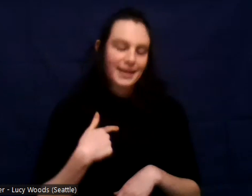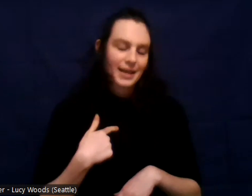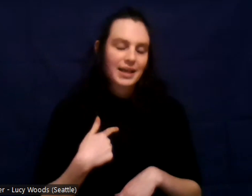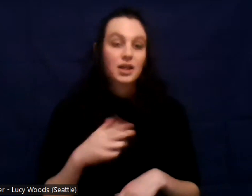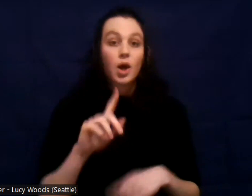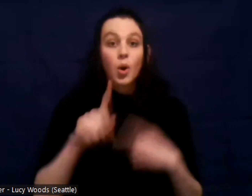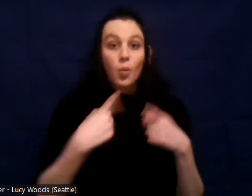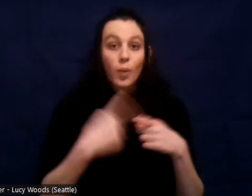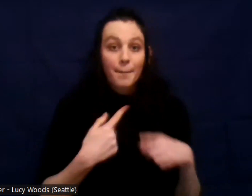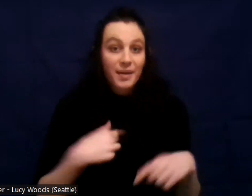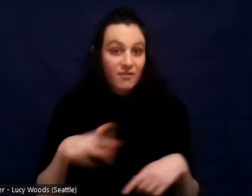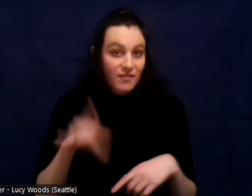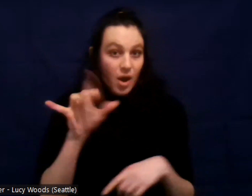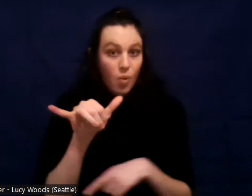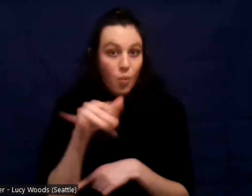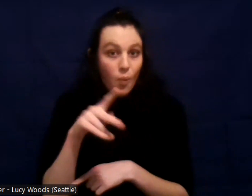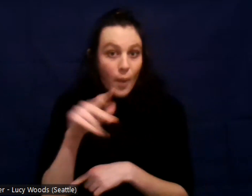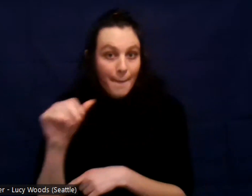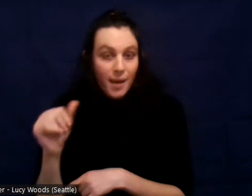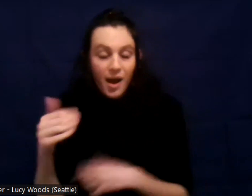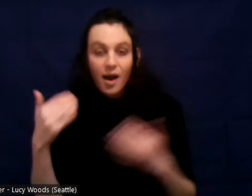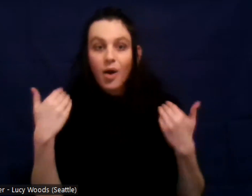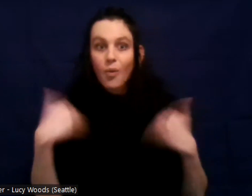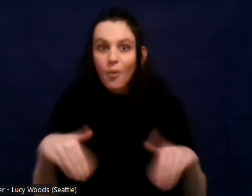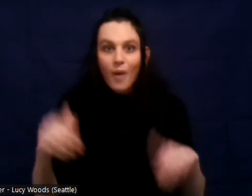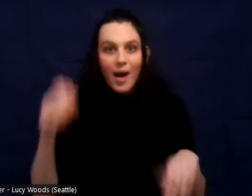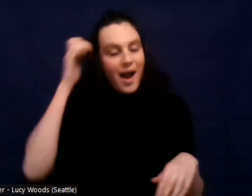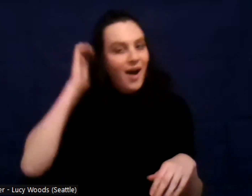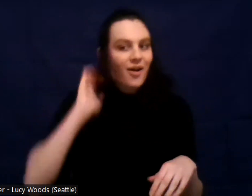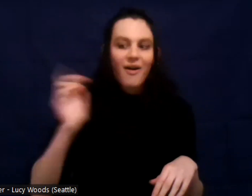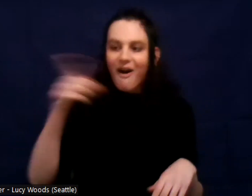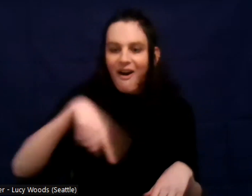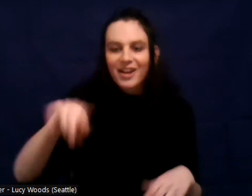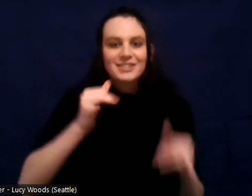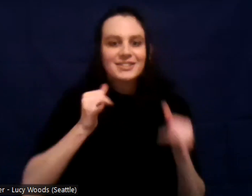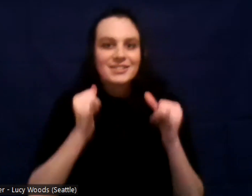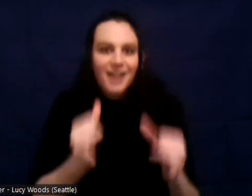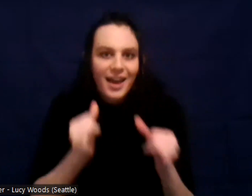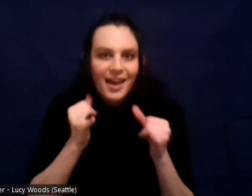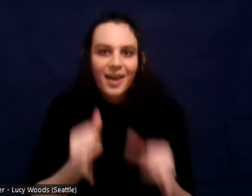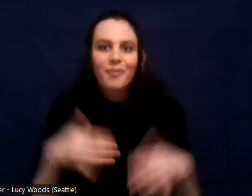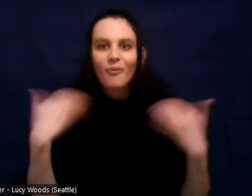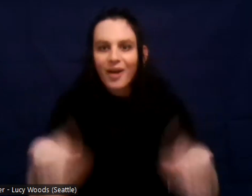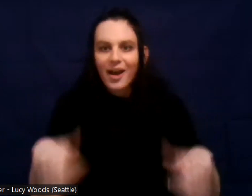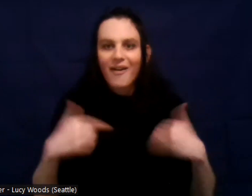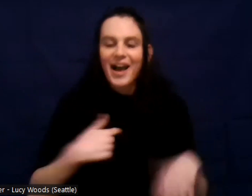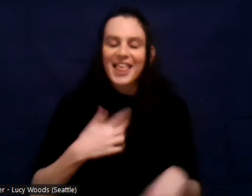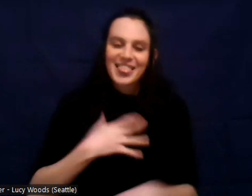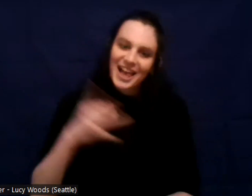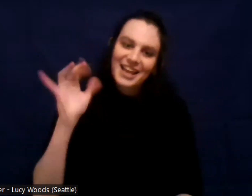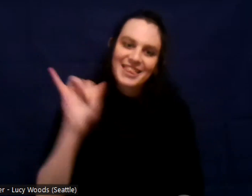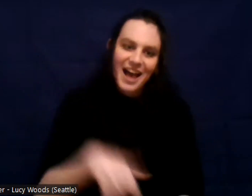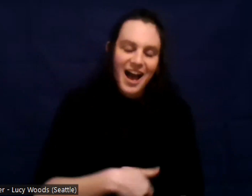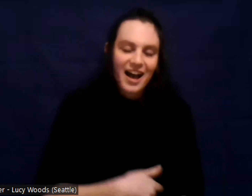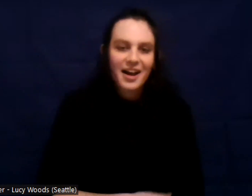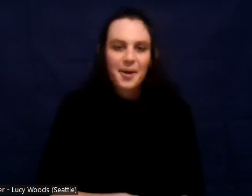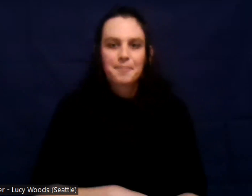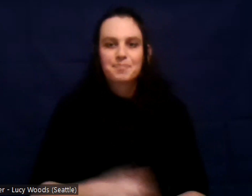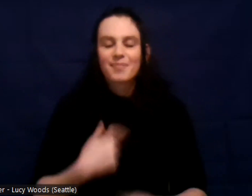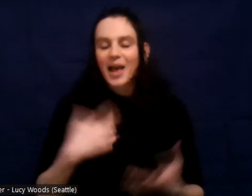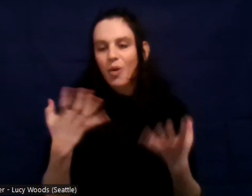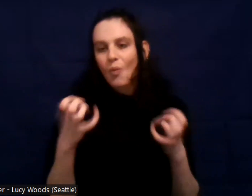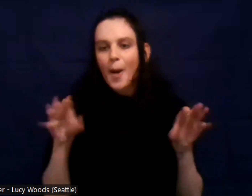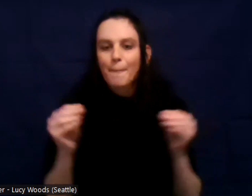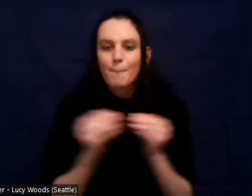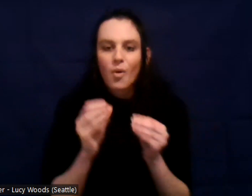like, oh, like they do that here on purpose. And like it's like cheered for. I'm like, this, I like this. I would like to do more of this.